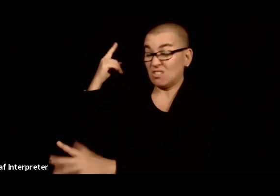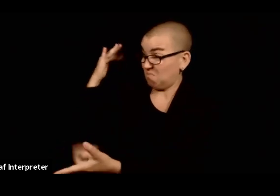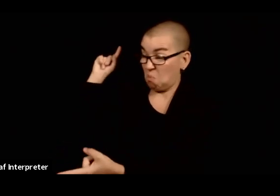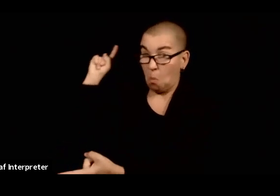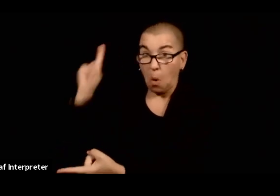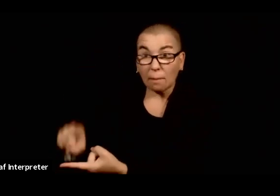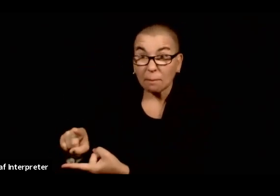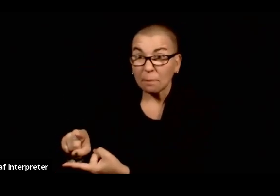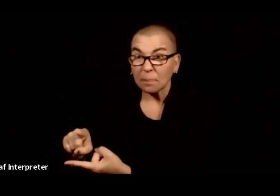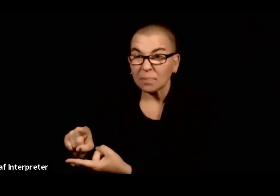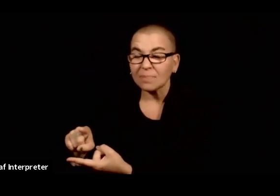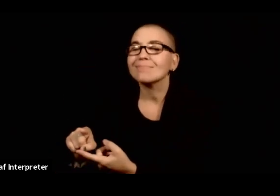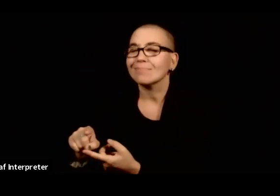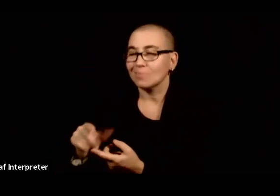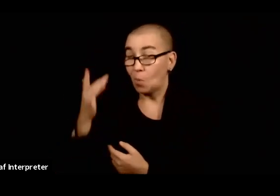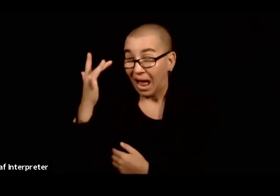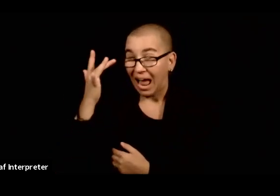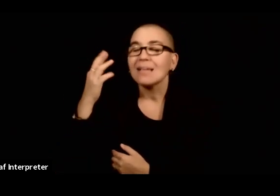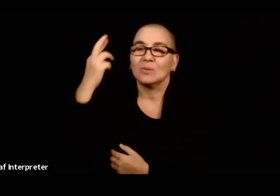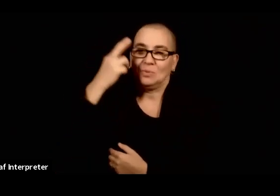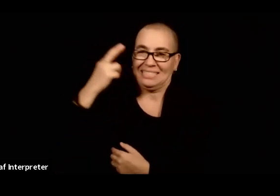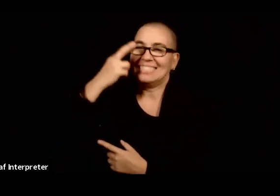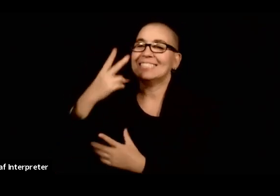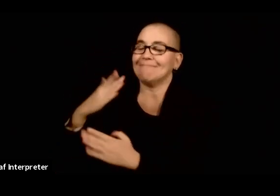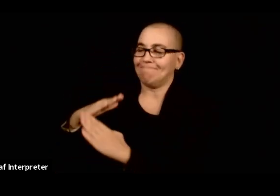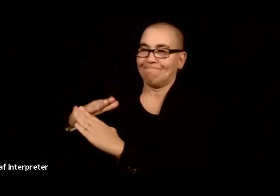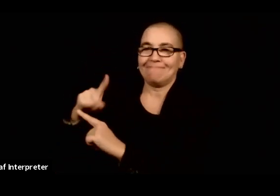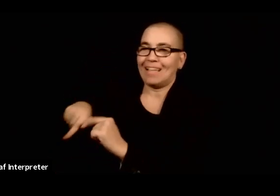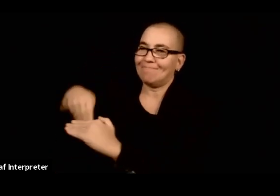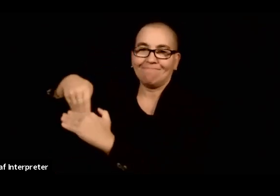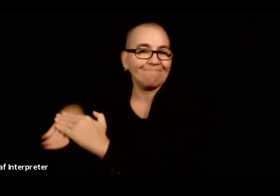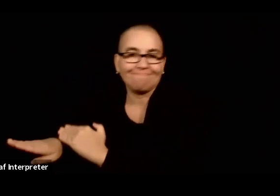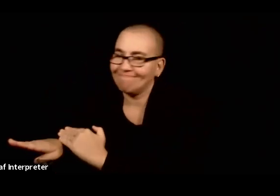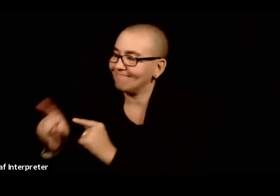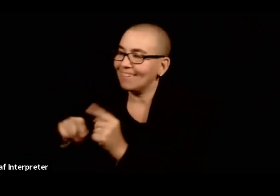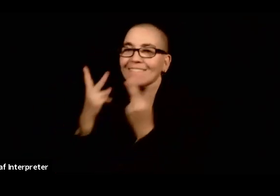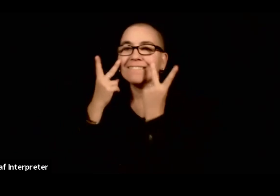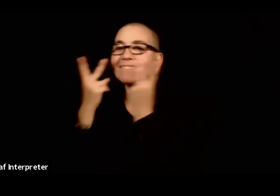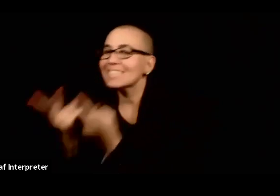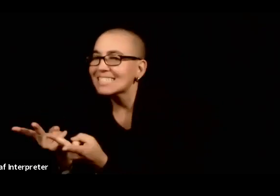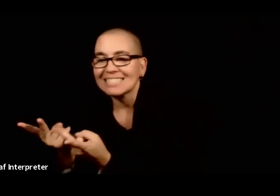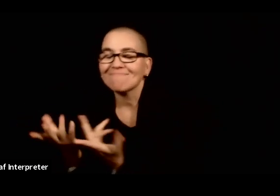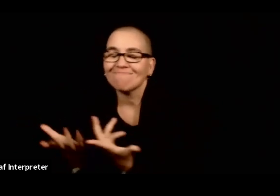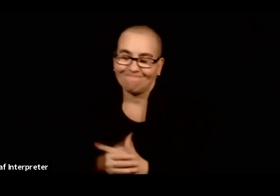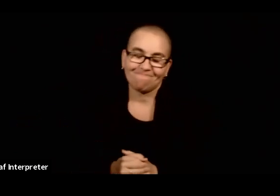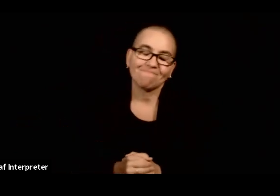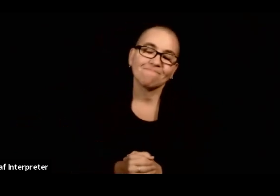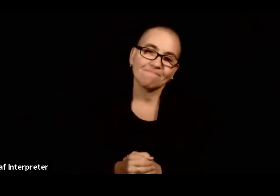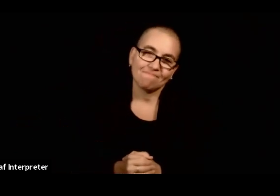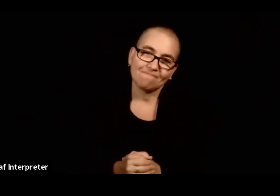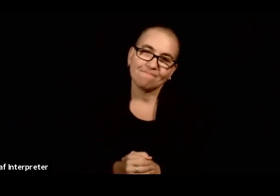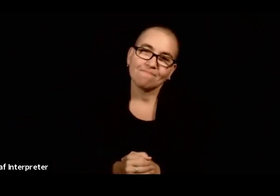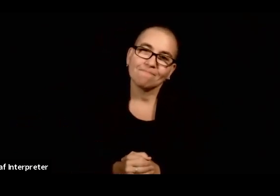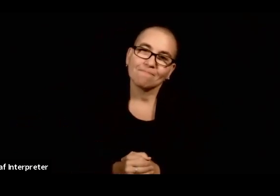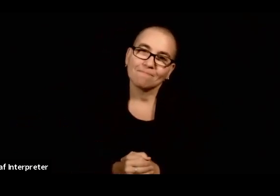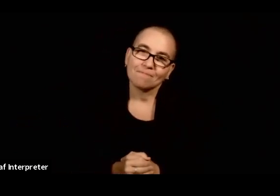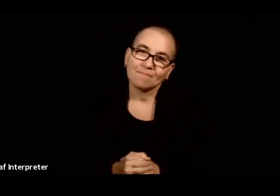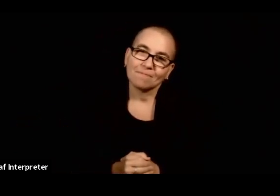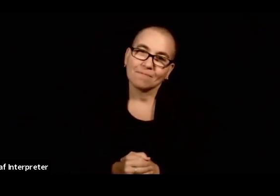during a major pandemic. The most vulnerable populations do live in the long-term care facilities. It's important that